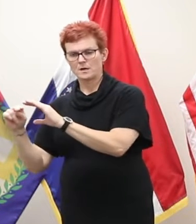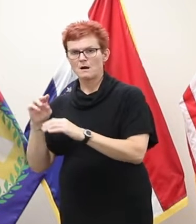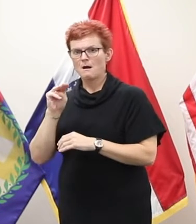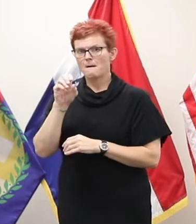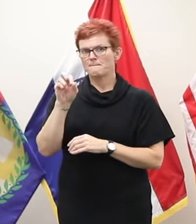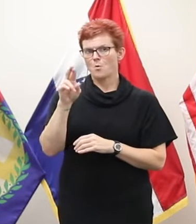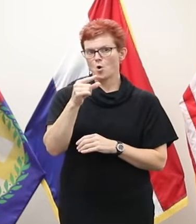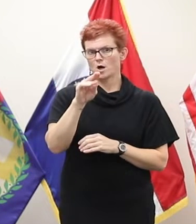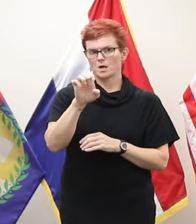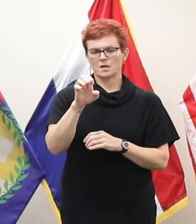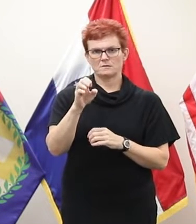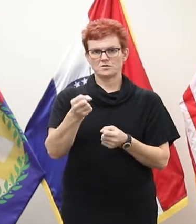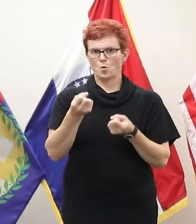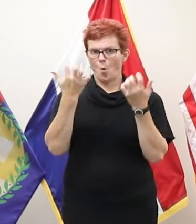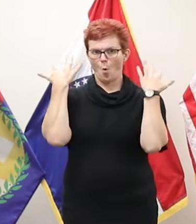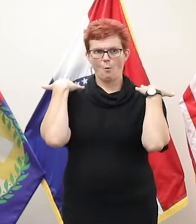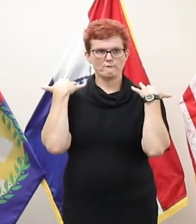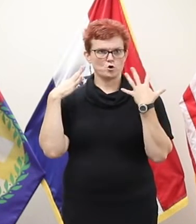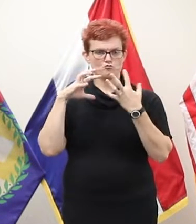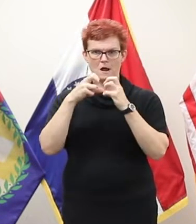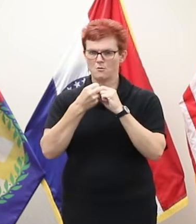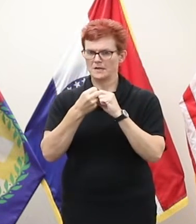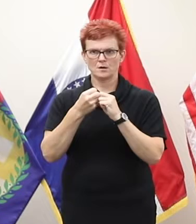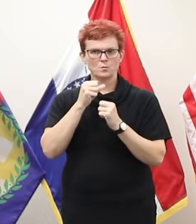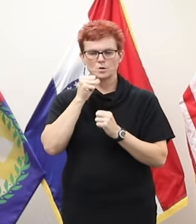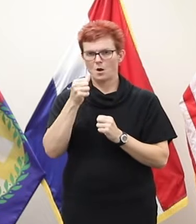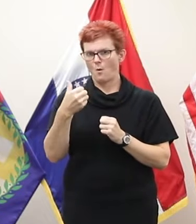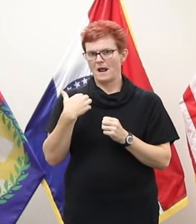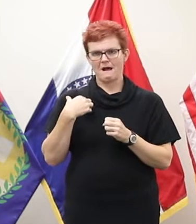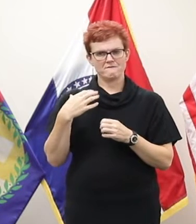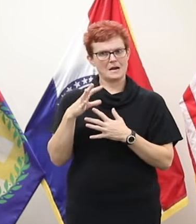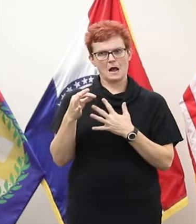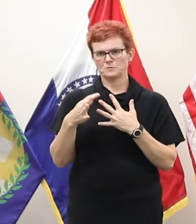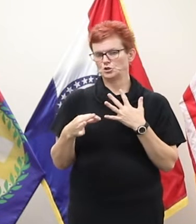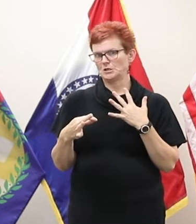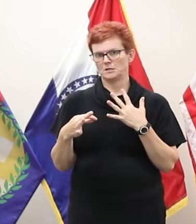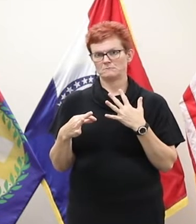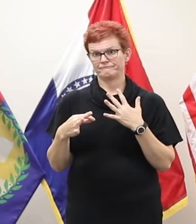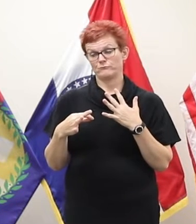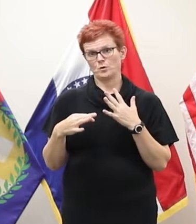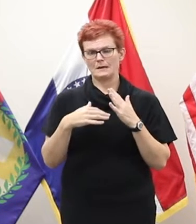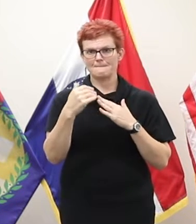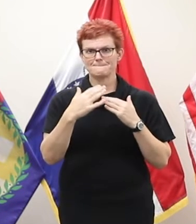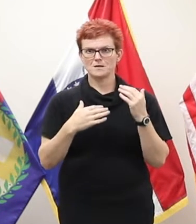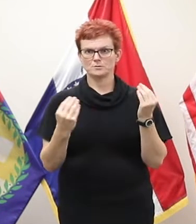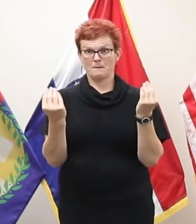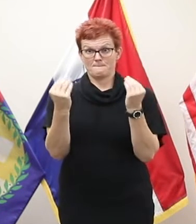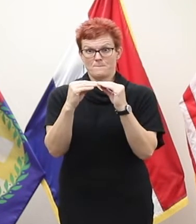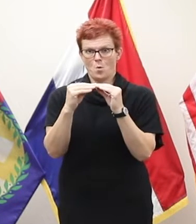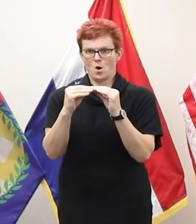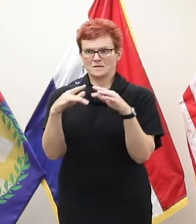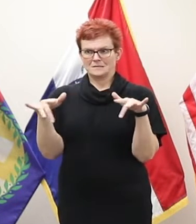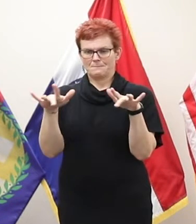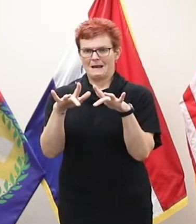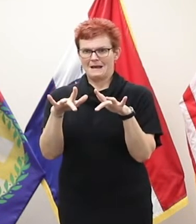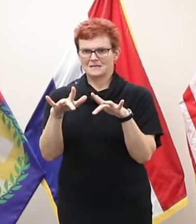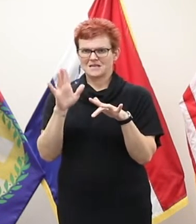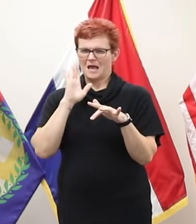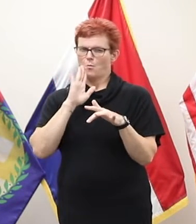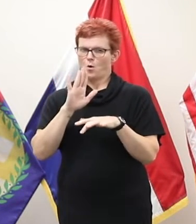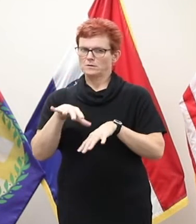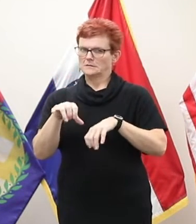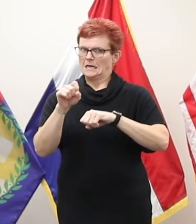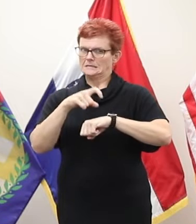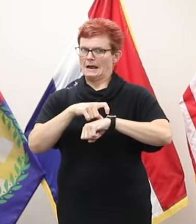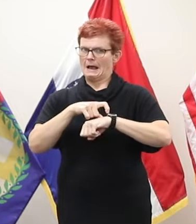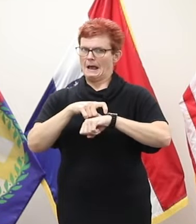is overcrowded. We really don't have an option other than to build more morgue space. It's going to take some time to reverse this trend.